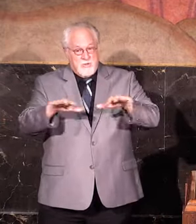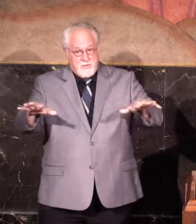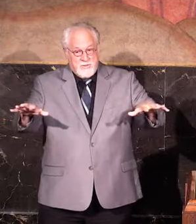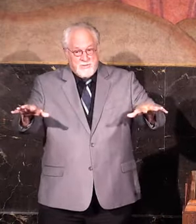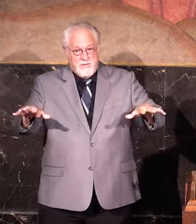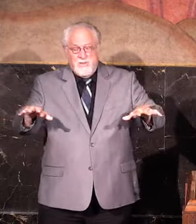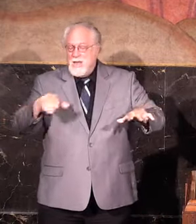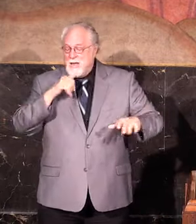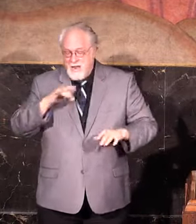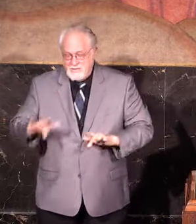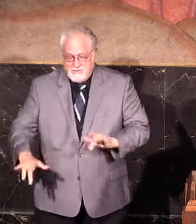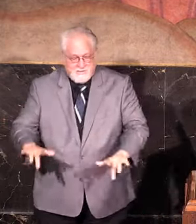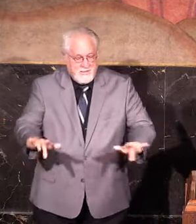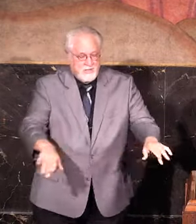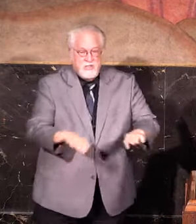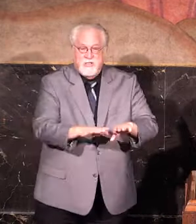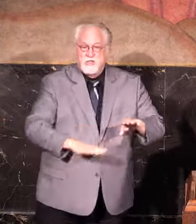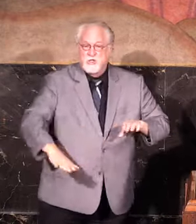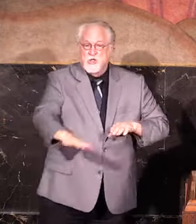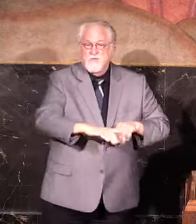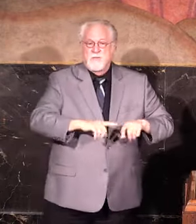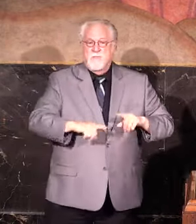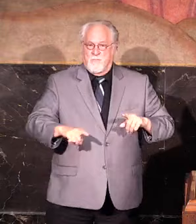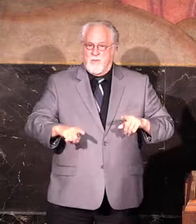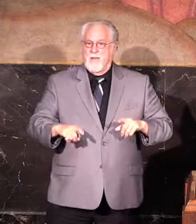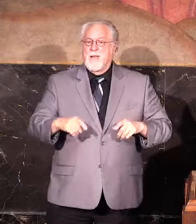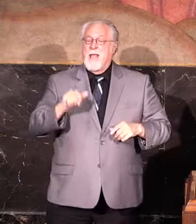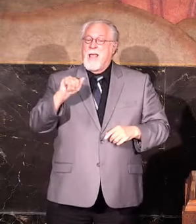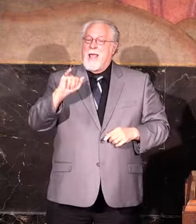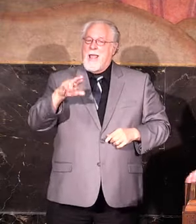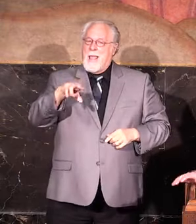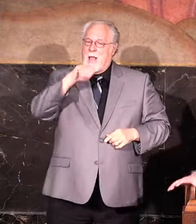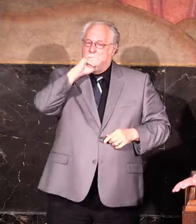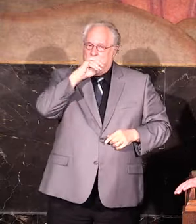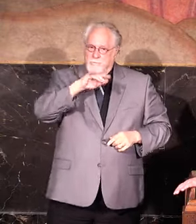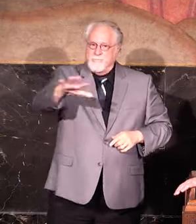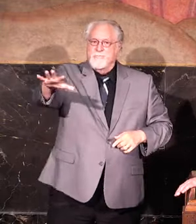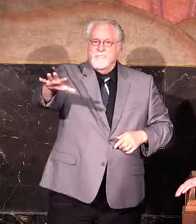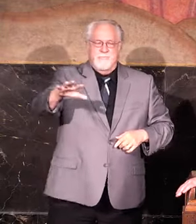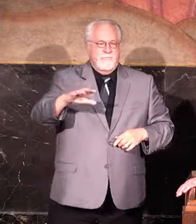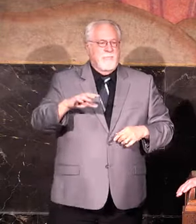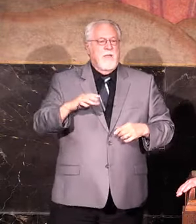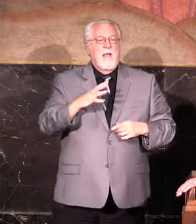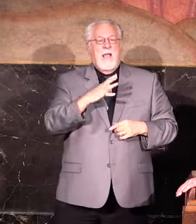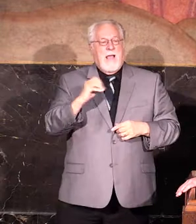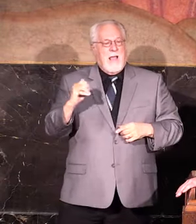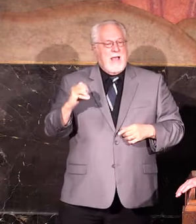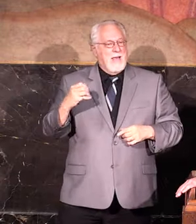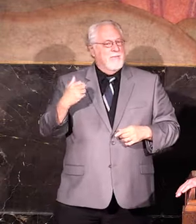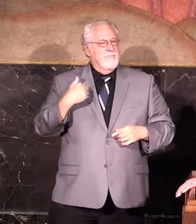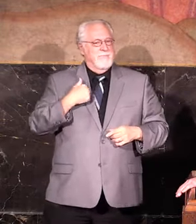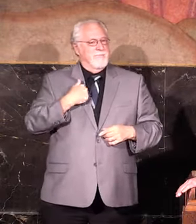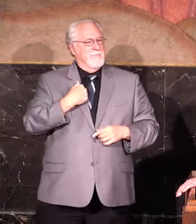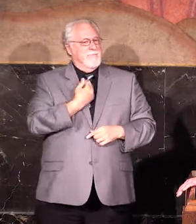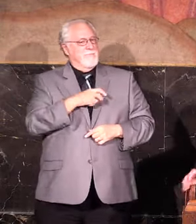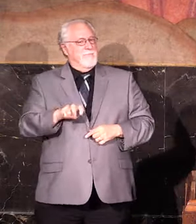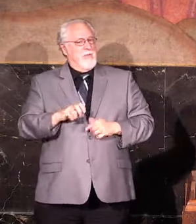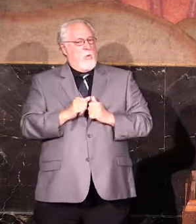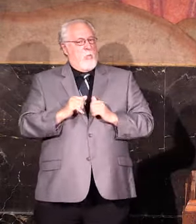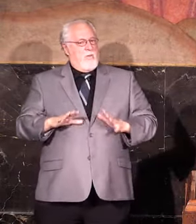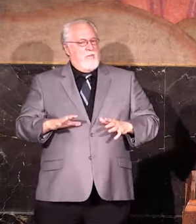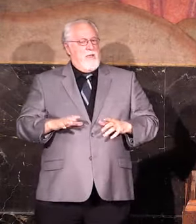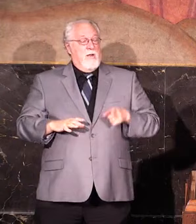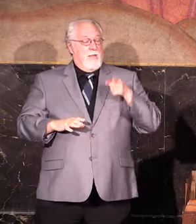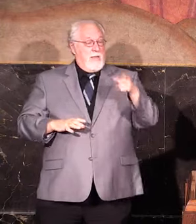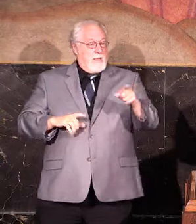touching surfaces, although we need to be careful of that. It is the aerosol transmission. And so I wouldn't get in one when I wasn't